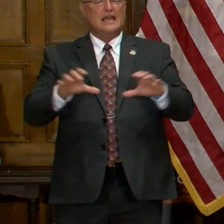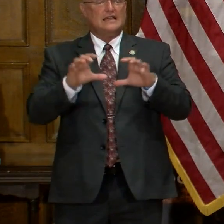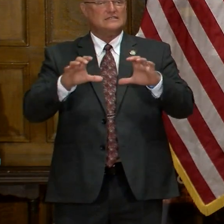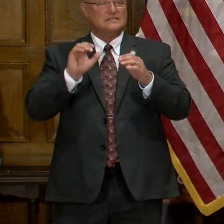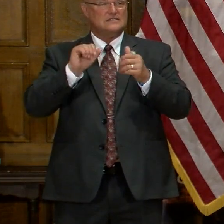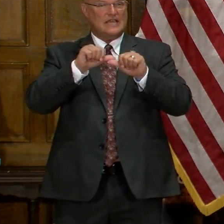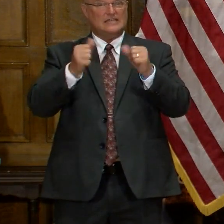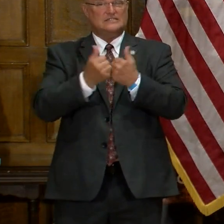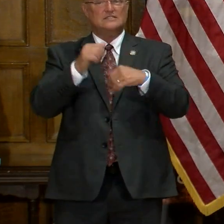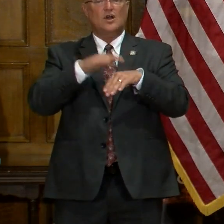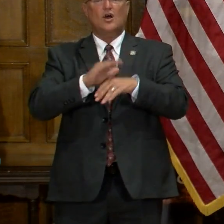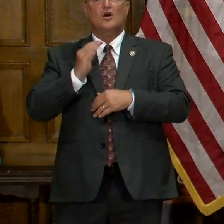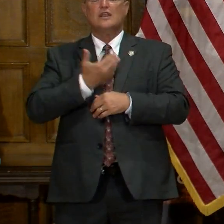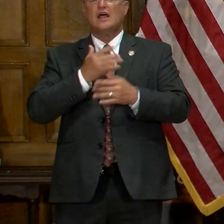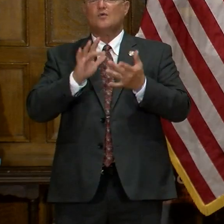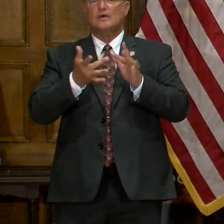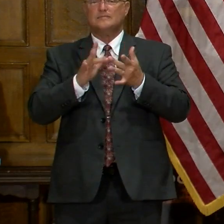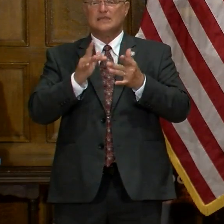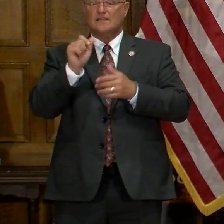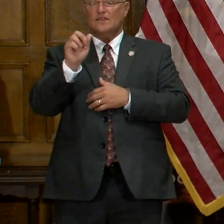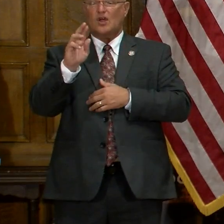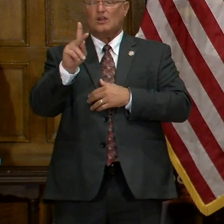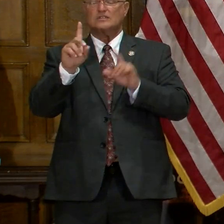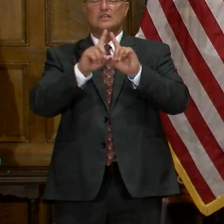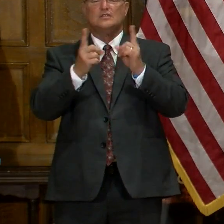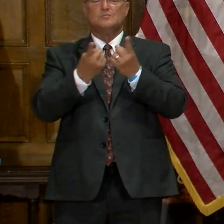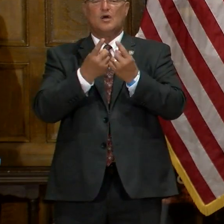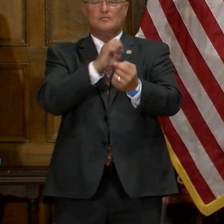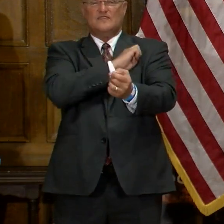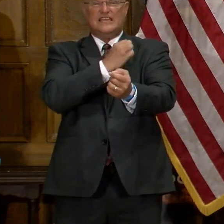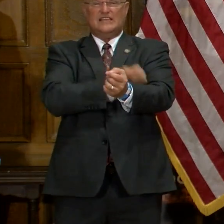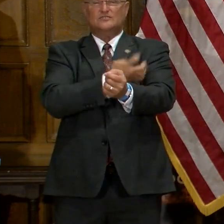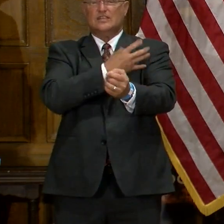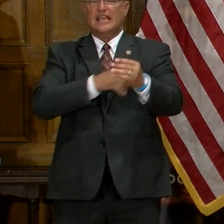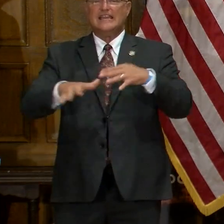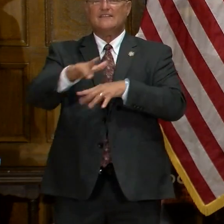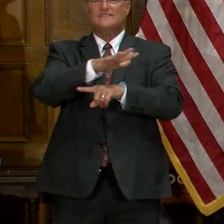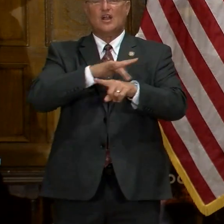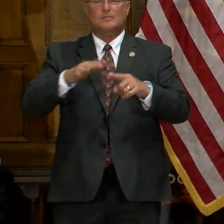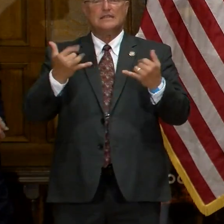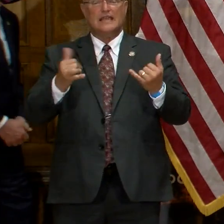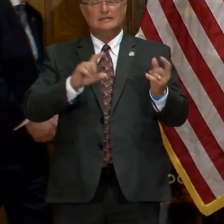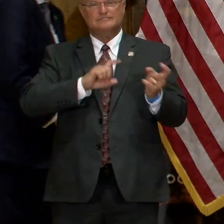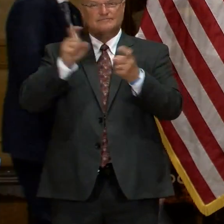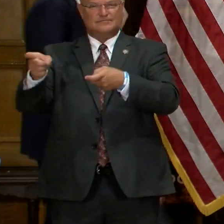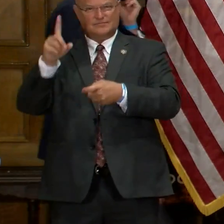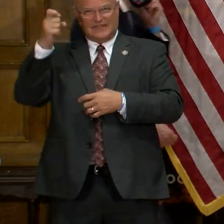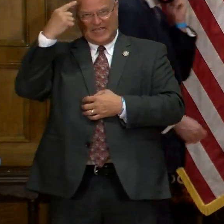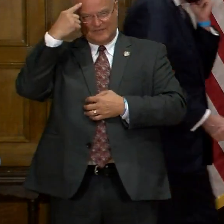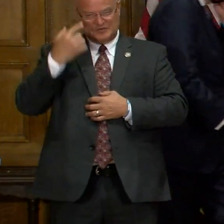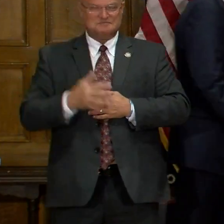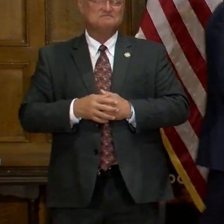on our website at the Arkansas Department of Energy and Environment. And with that, I'll turn it back over to you, Governor.